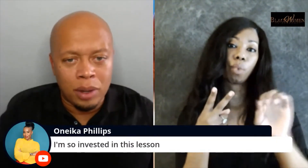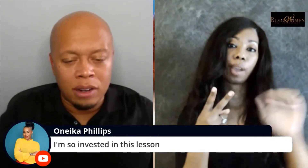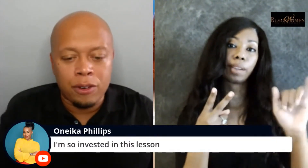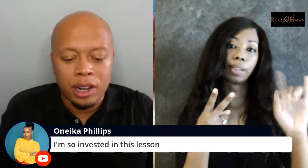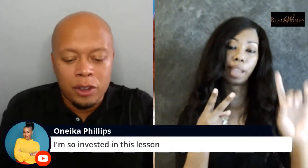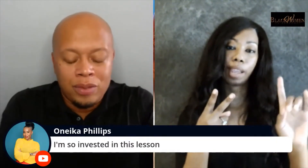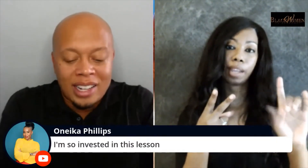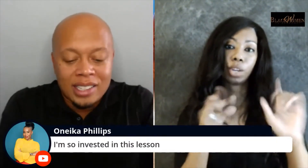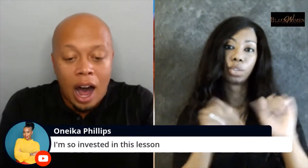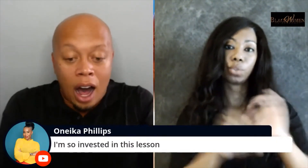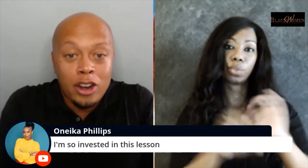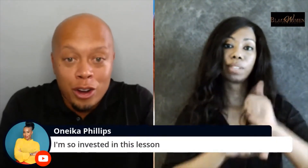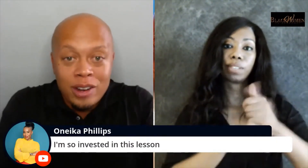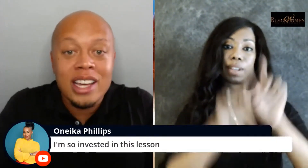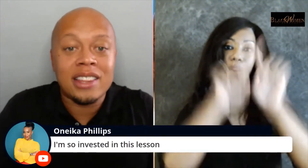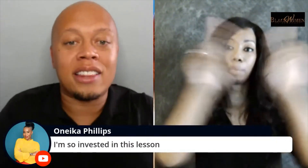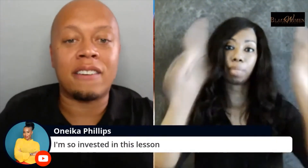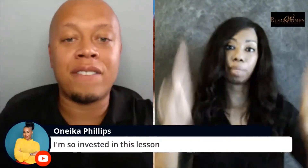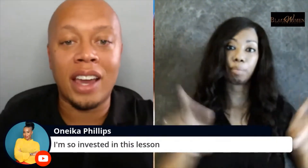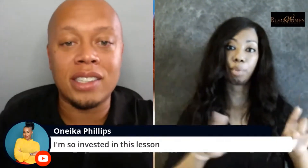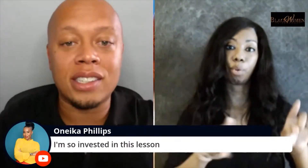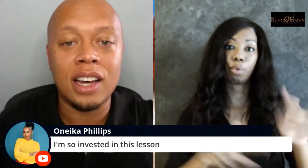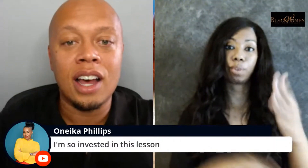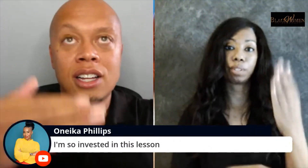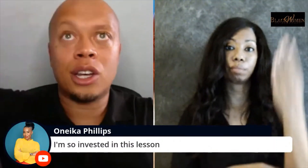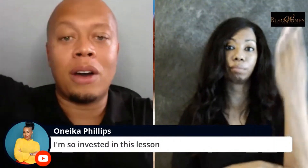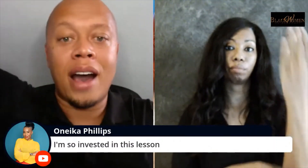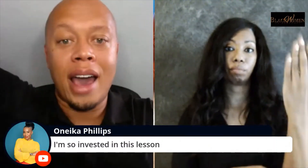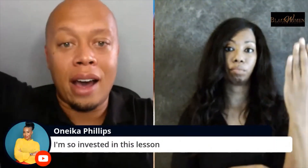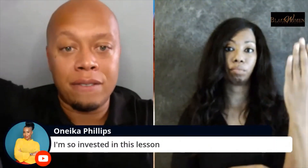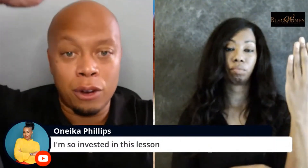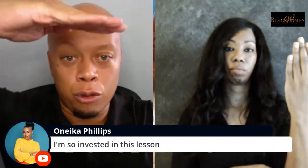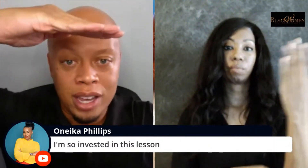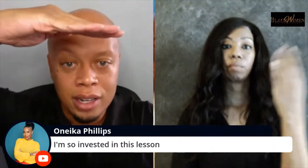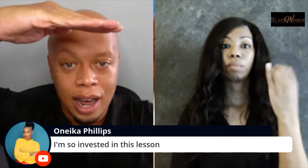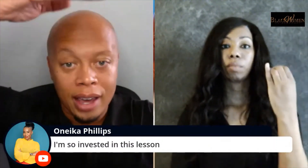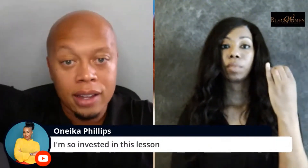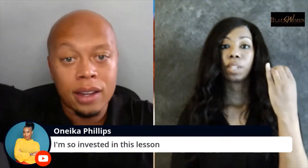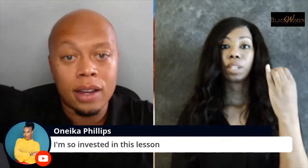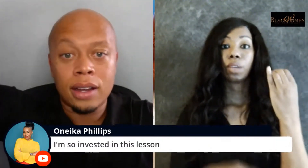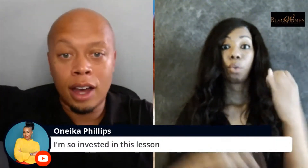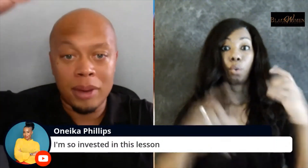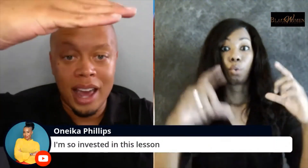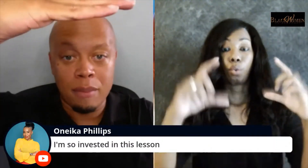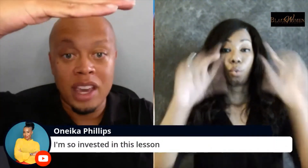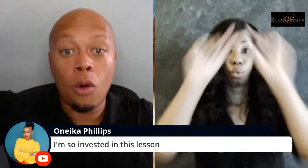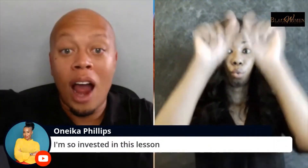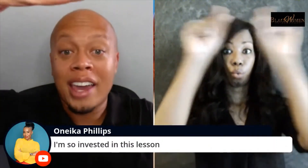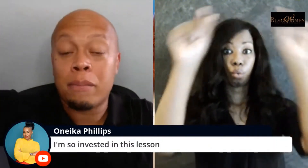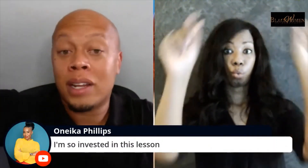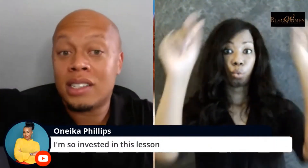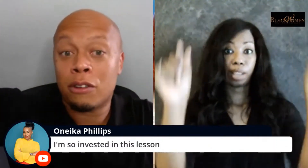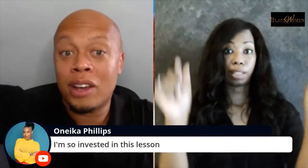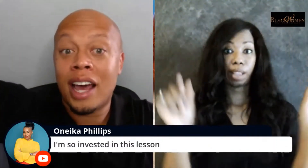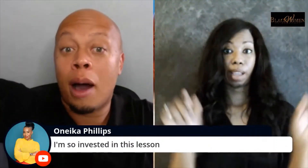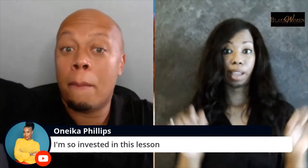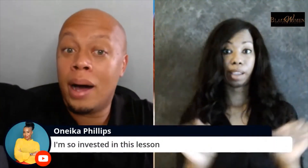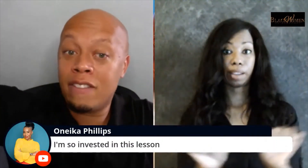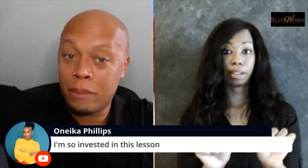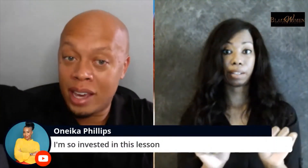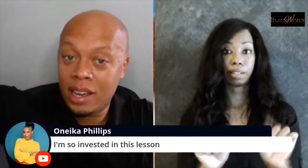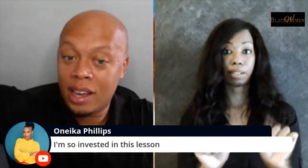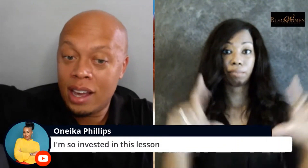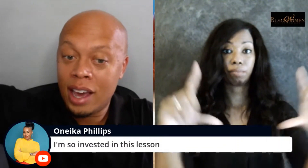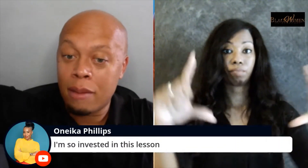a table in front of you that's underneath the face. So if I have the ring light coming at me, or I can place the ring light